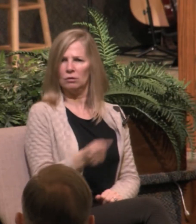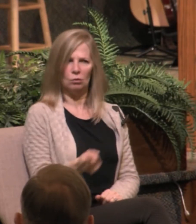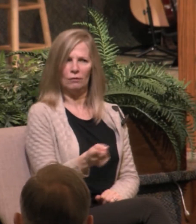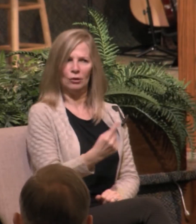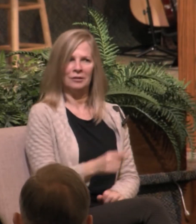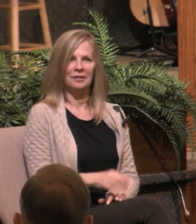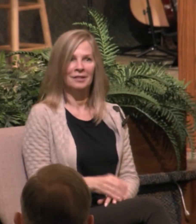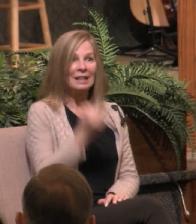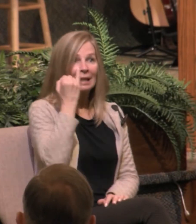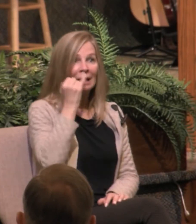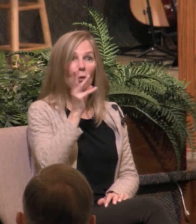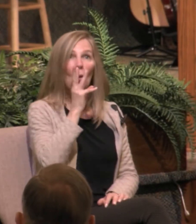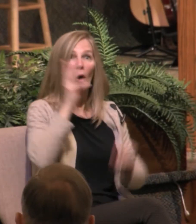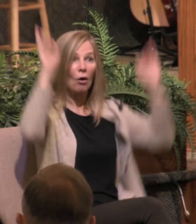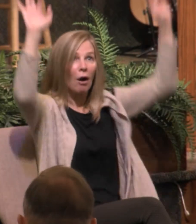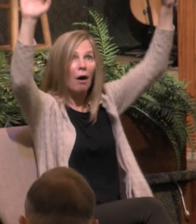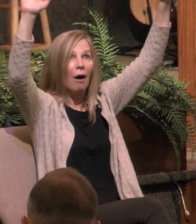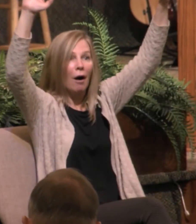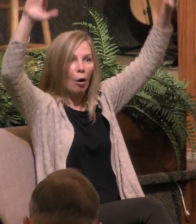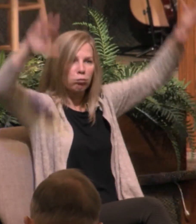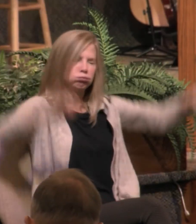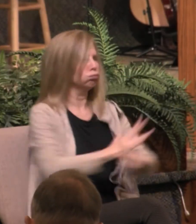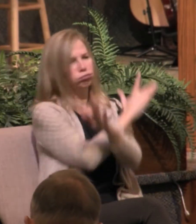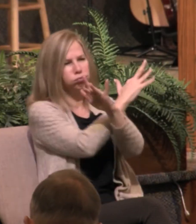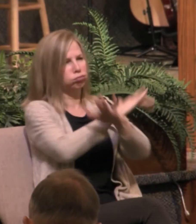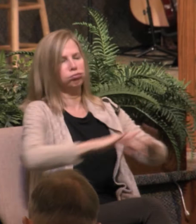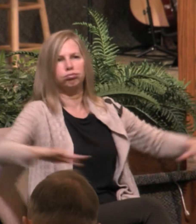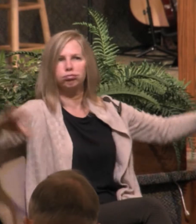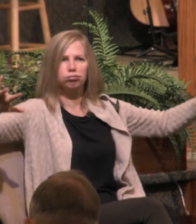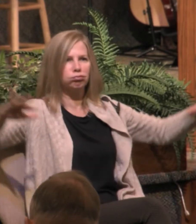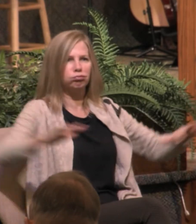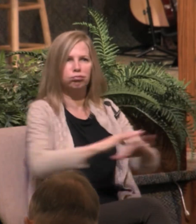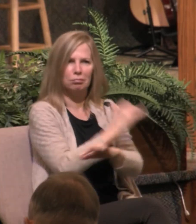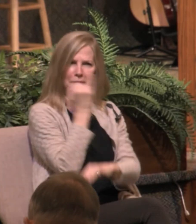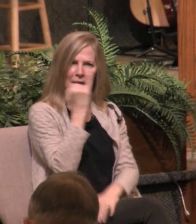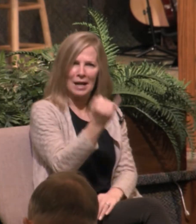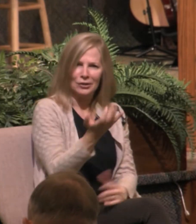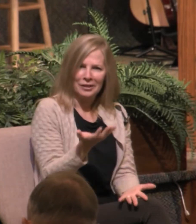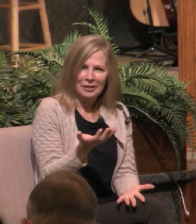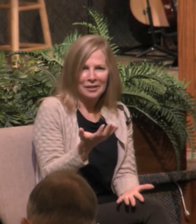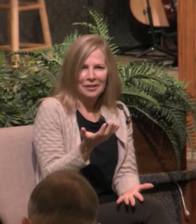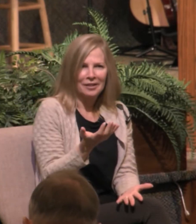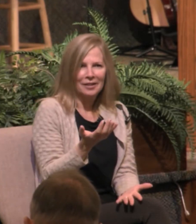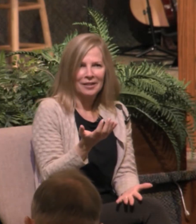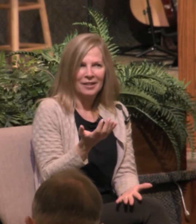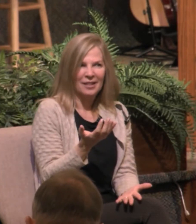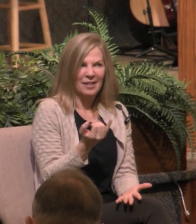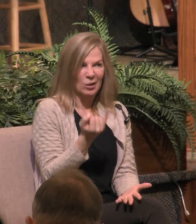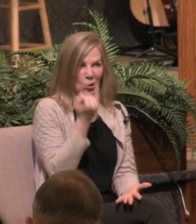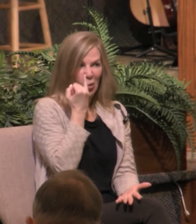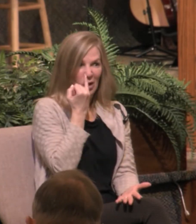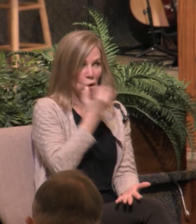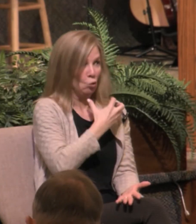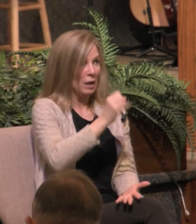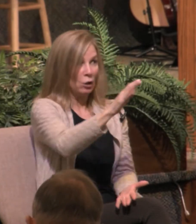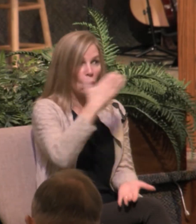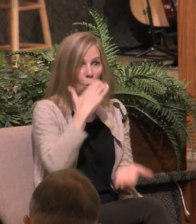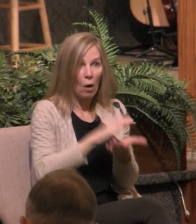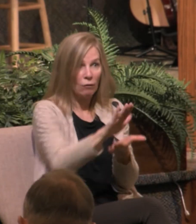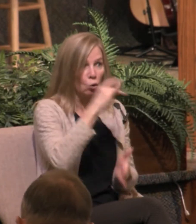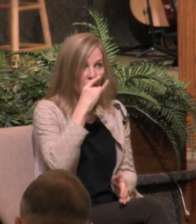Because if that water comes in, and I've never seen water like that, so you take your wife and kids and you go.